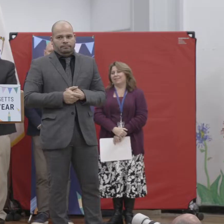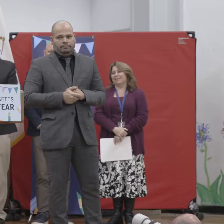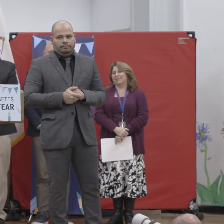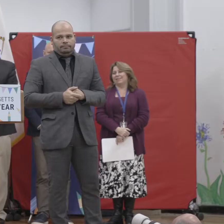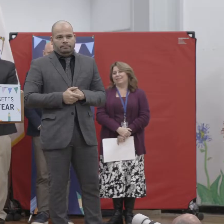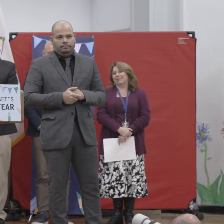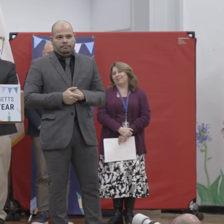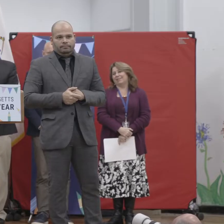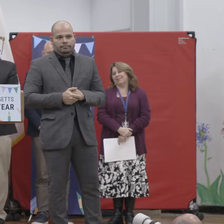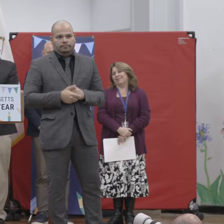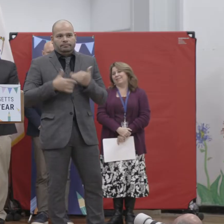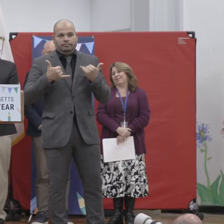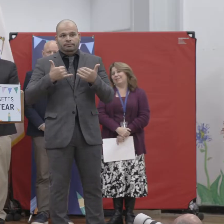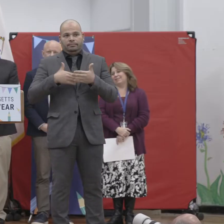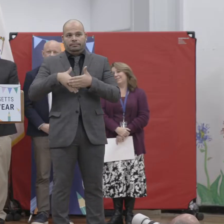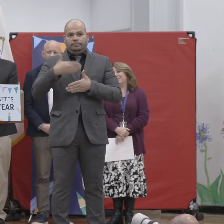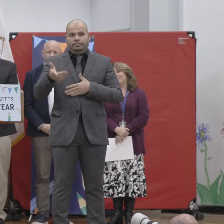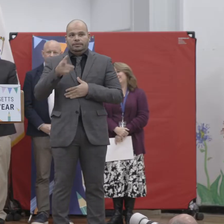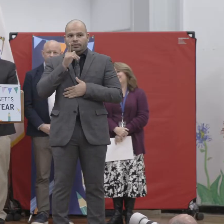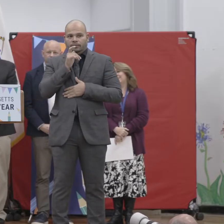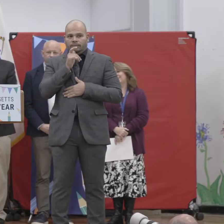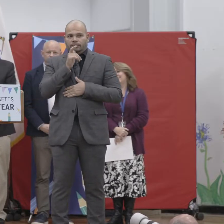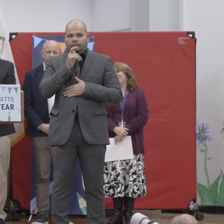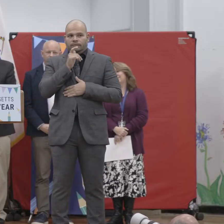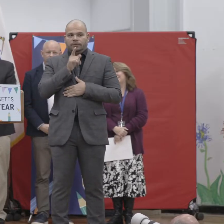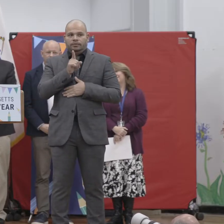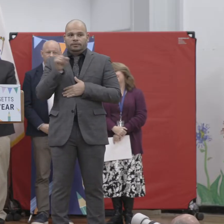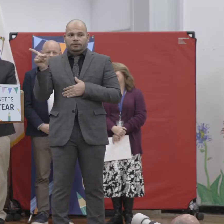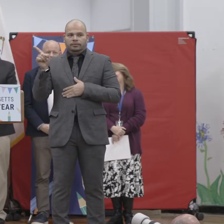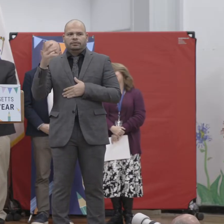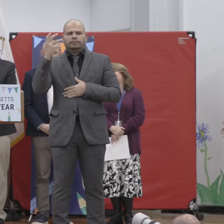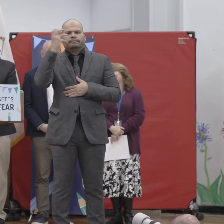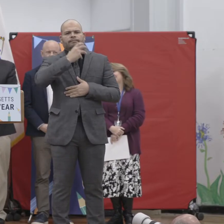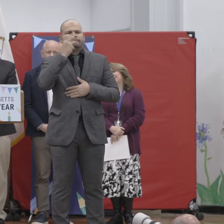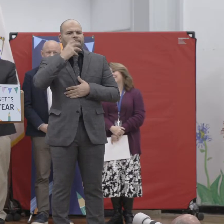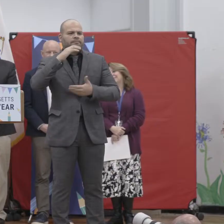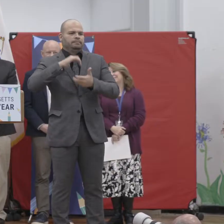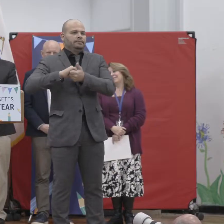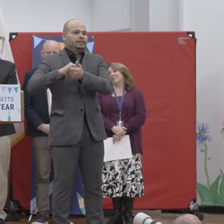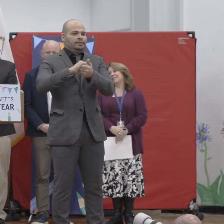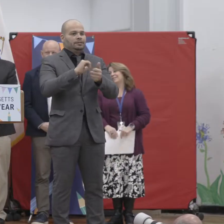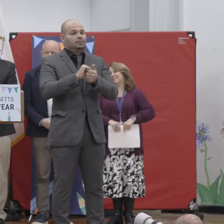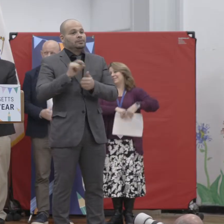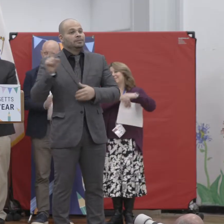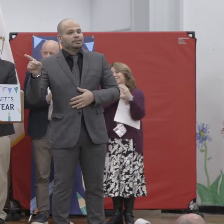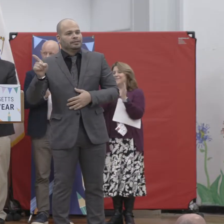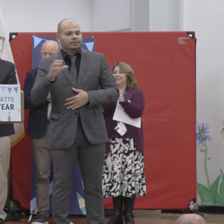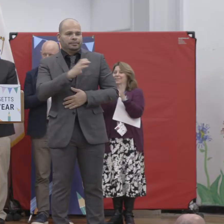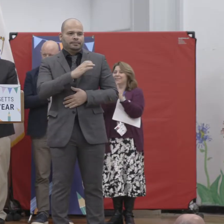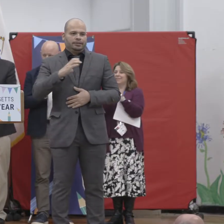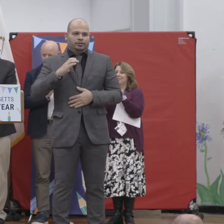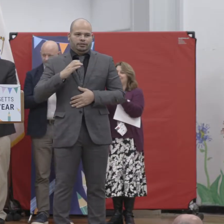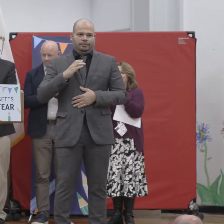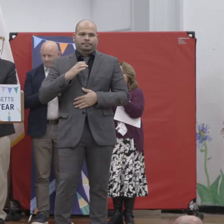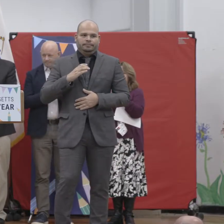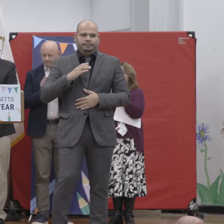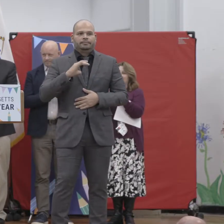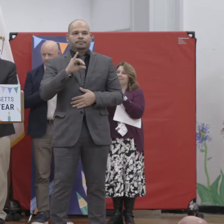And now I get to pass it to someone who's been an amazing partner at the state level, Commissioner Russell Johnston.